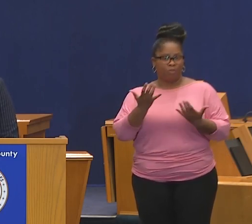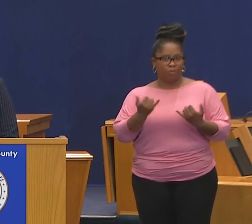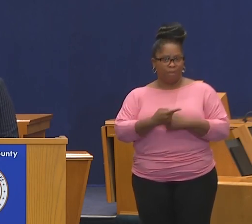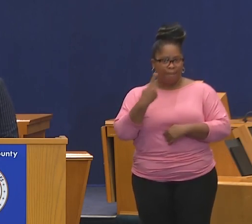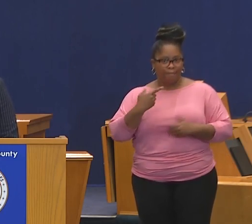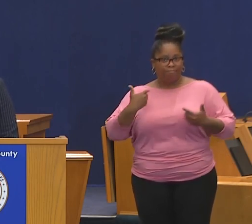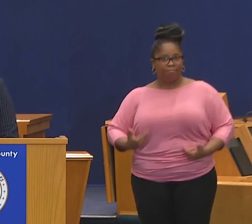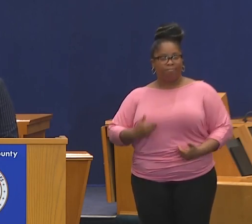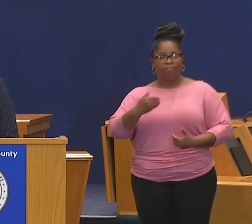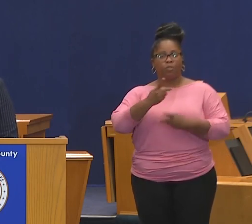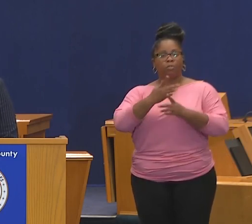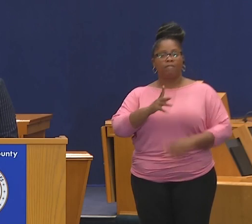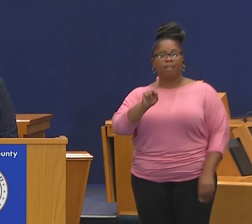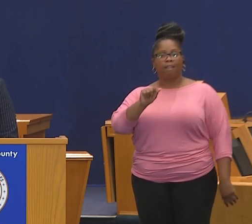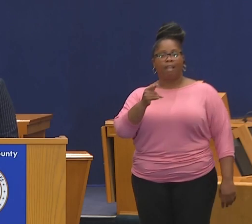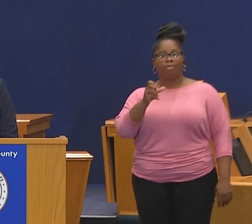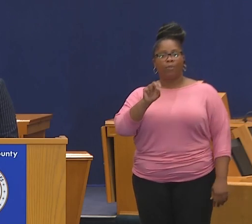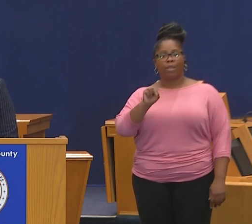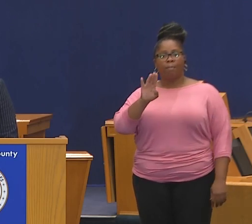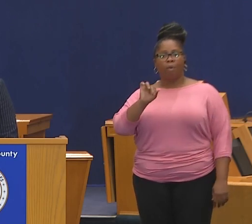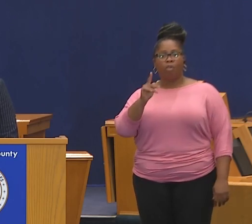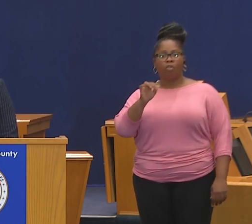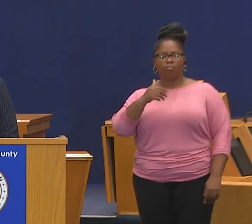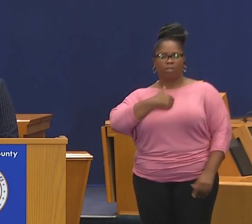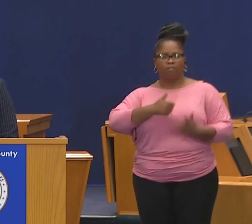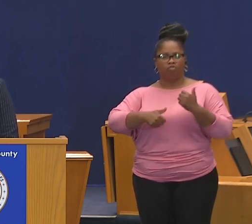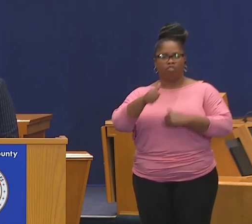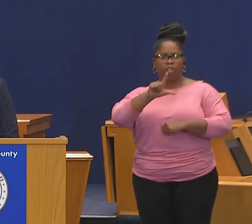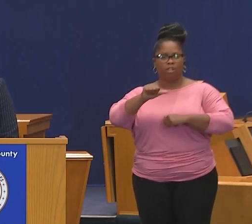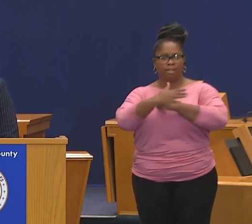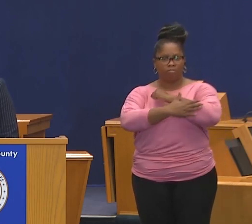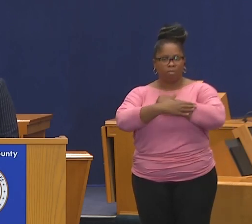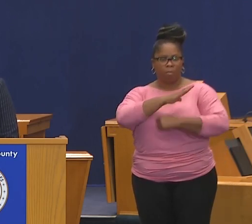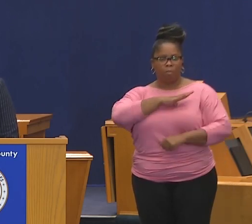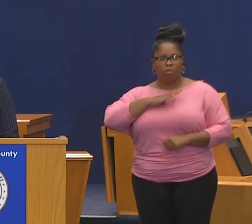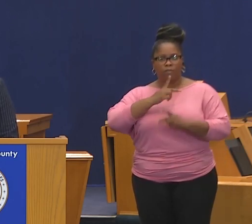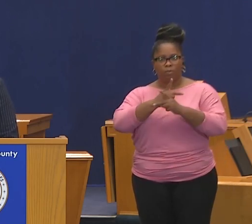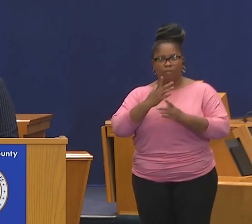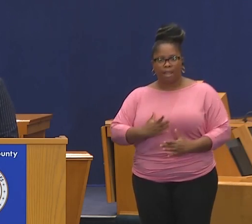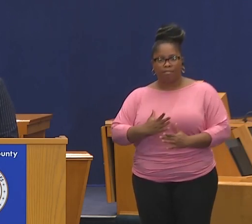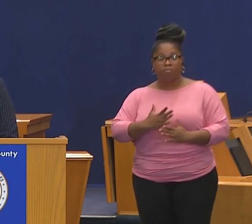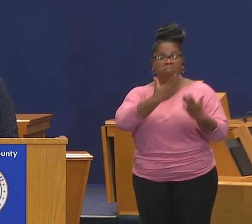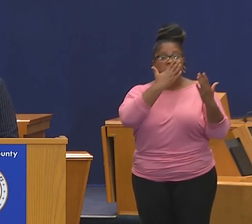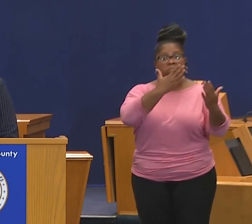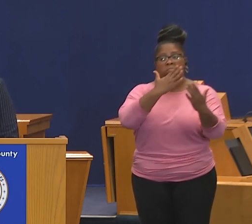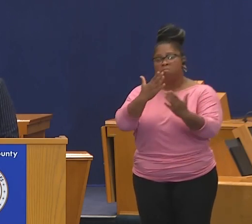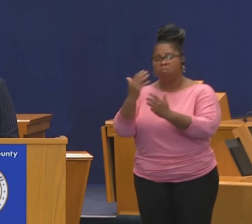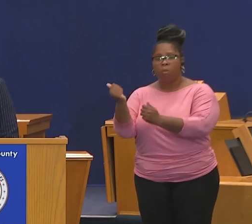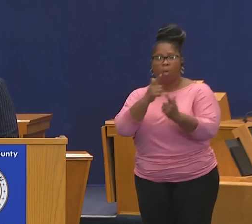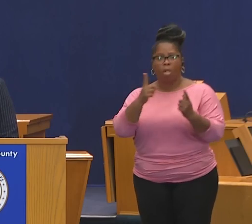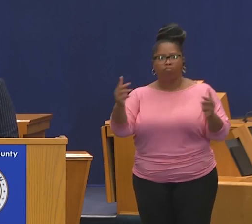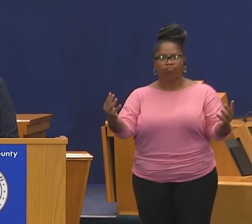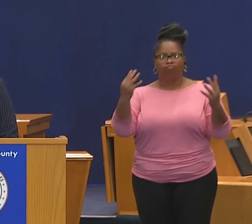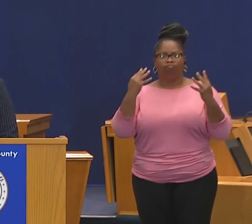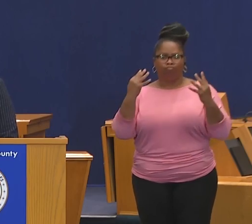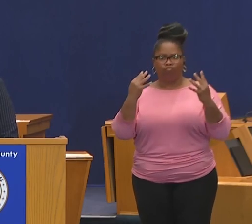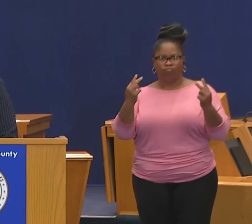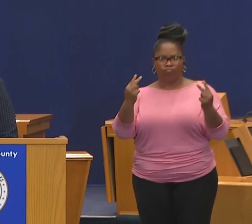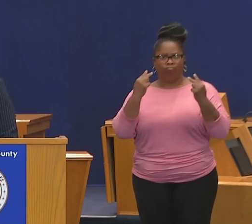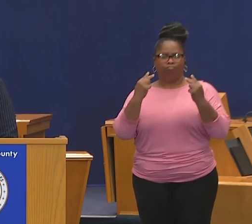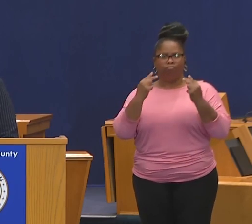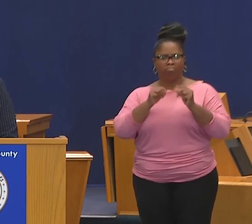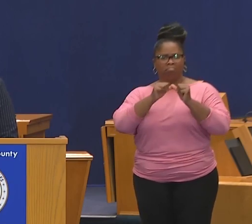Supervisor Kathryn Barger, Chair of the Los Angeles County Board of Supervisors, and I want to thank all of our viewers for tuning in today to stay